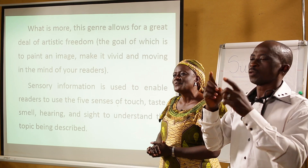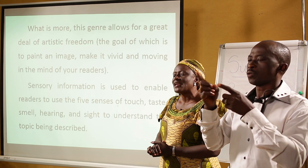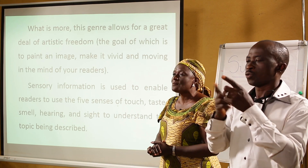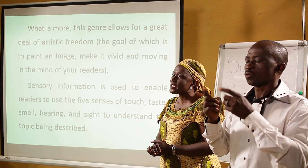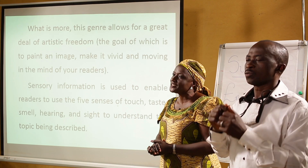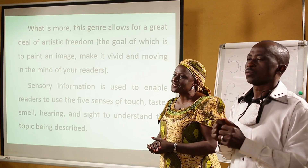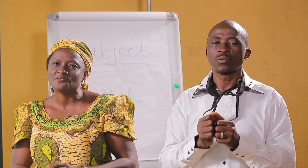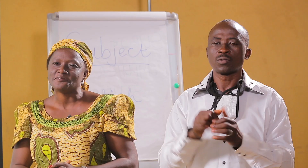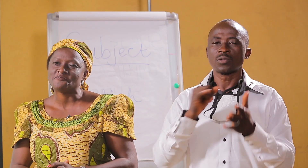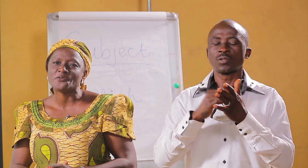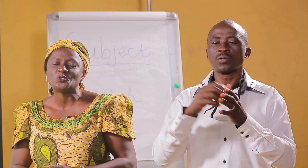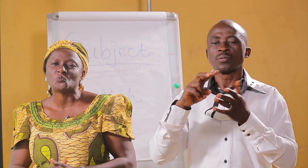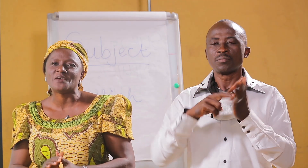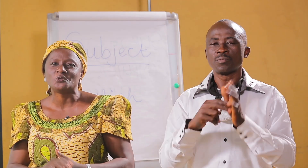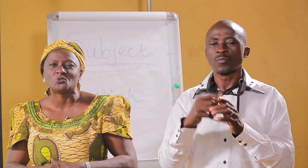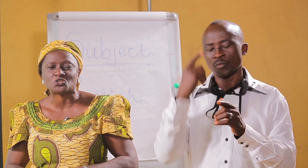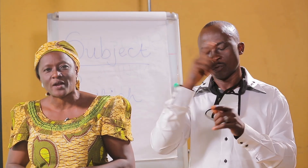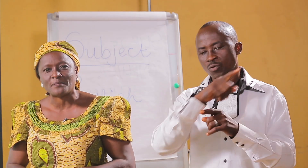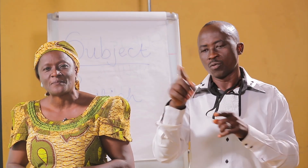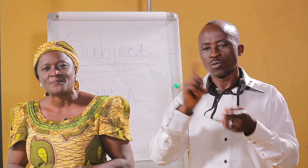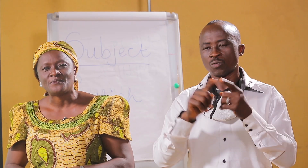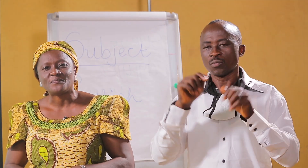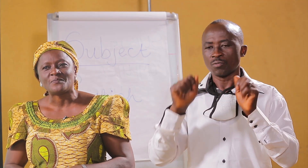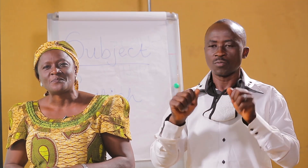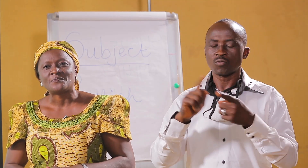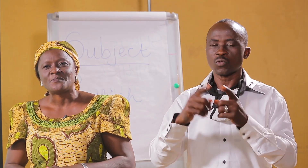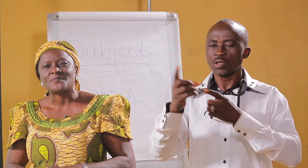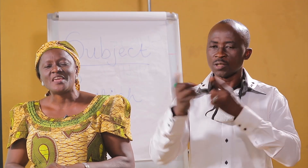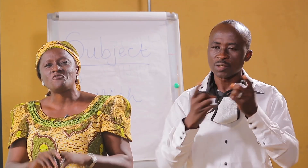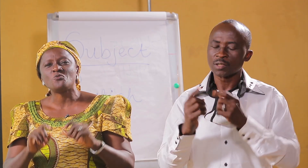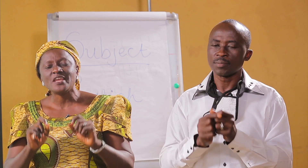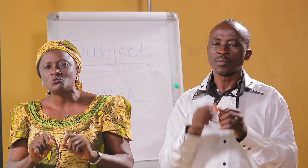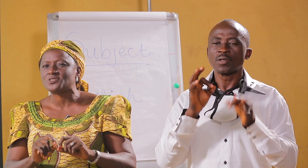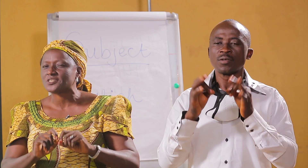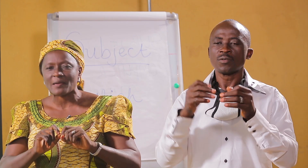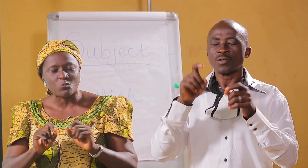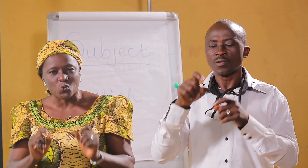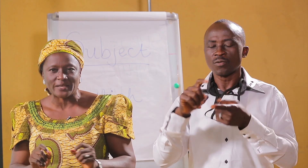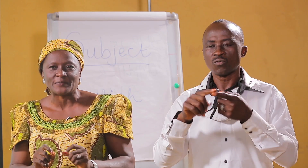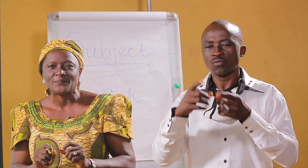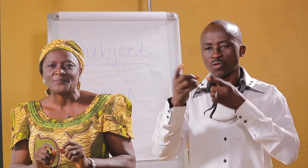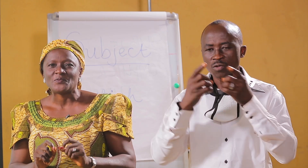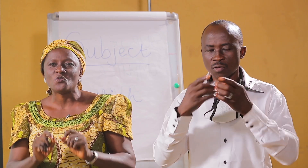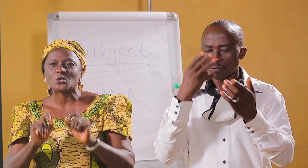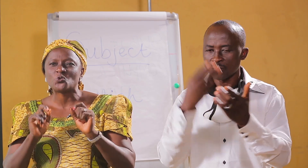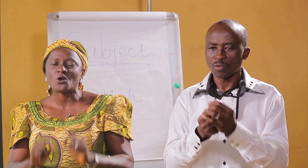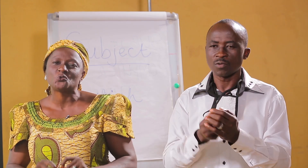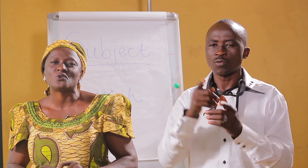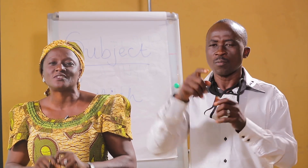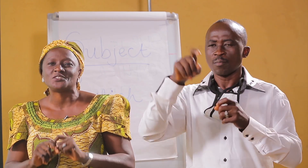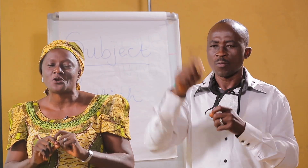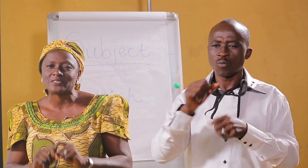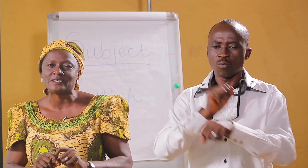discussed. It means for you to be able to describe. If you need to describe well, you must